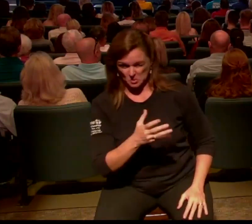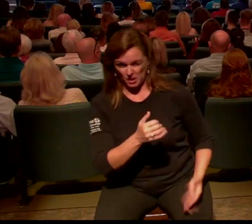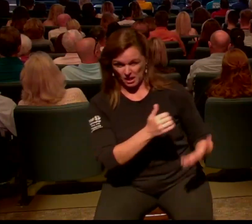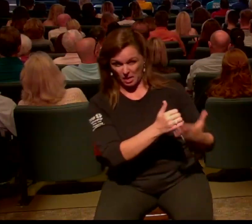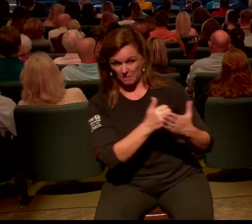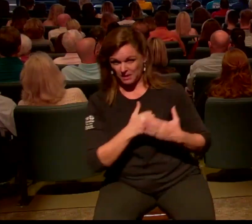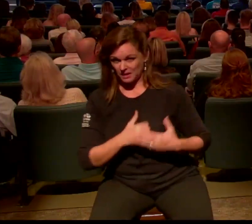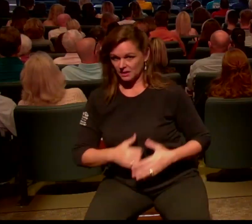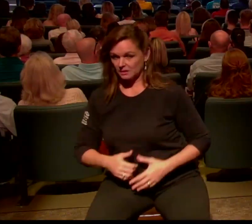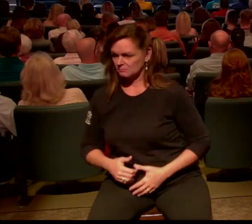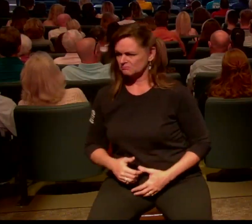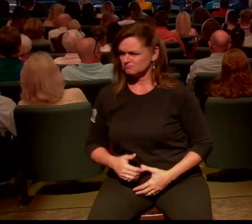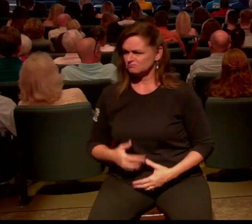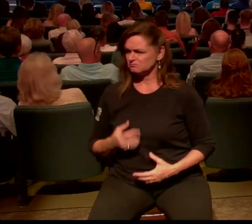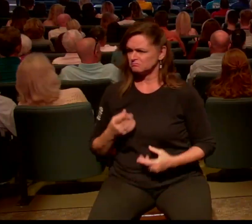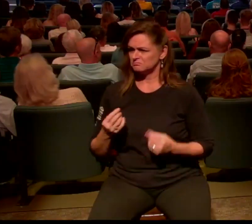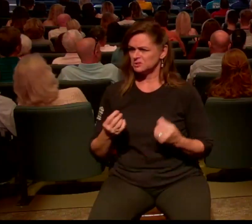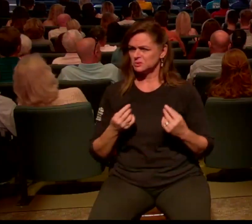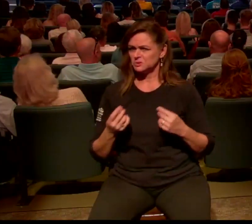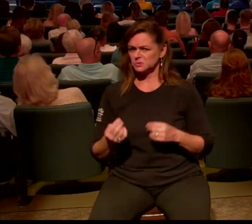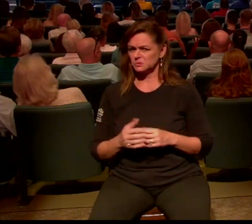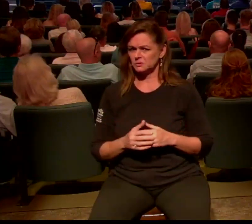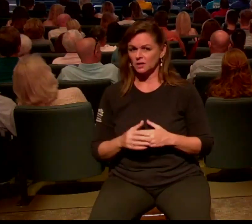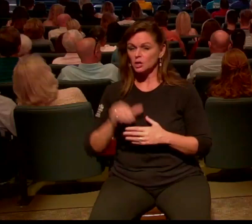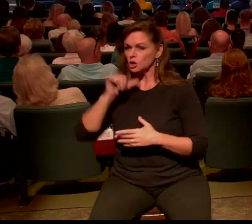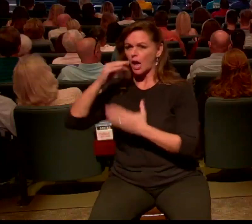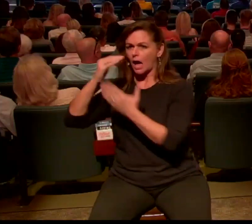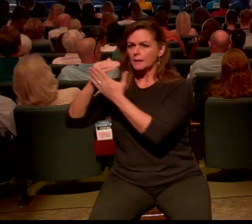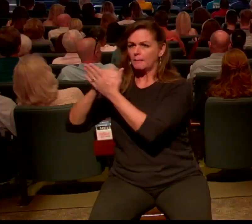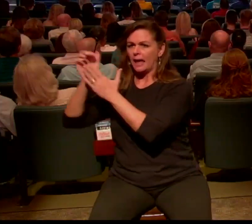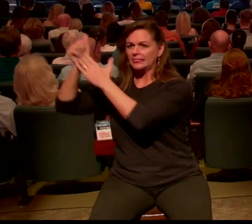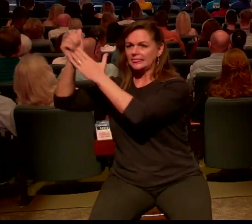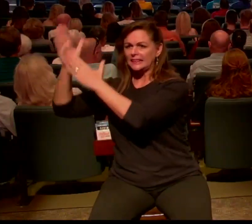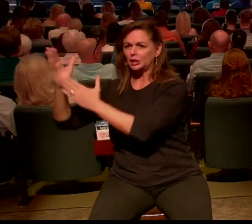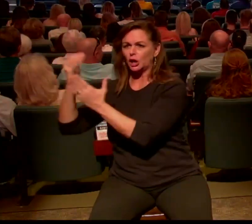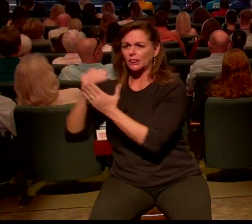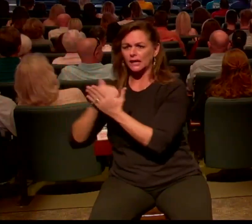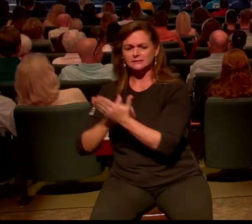So what would you like to do? You're not on the leader list.